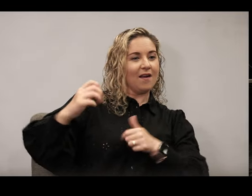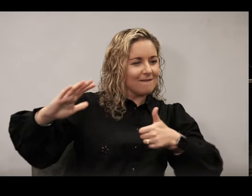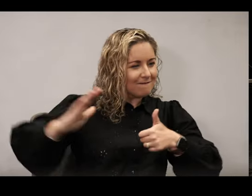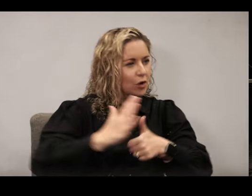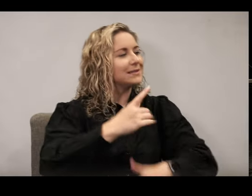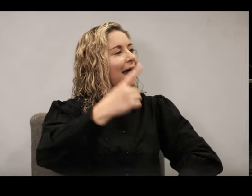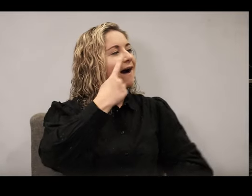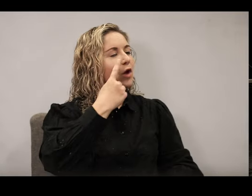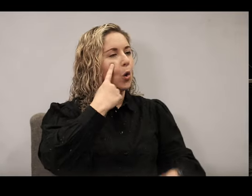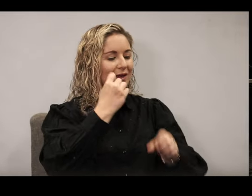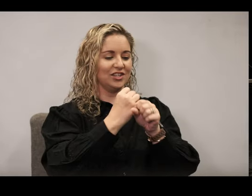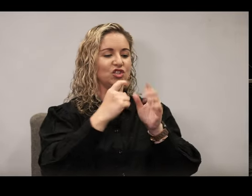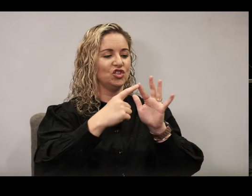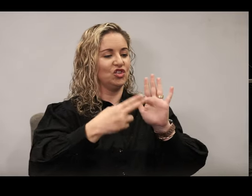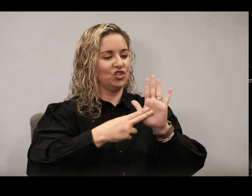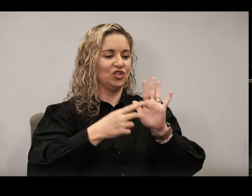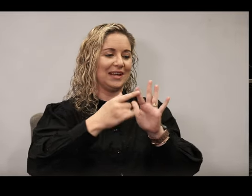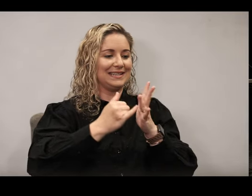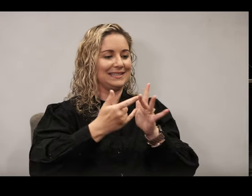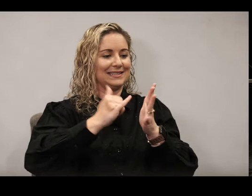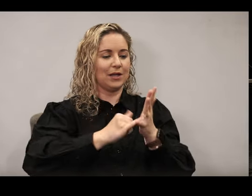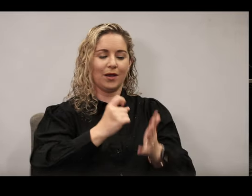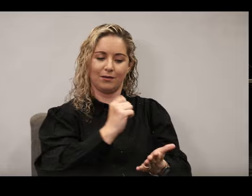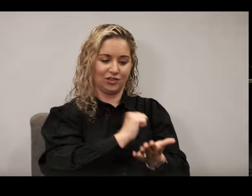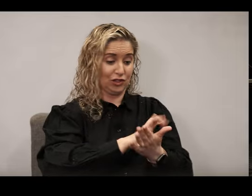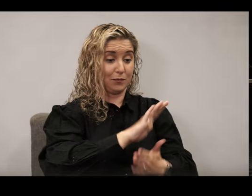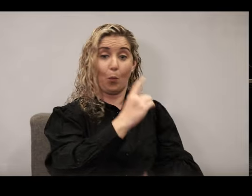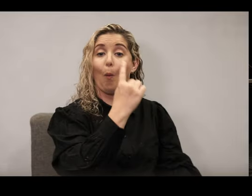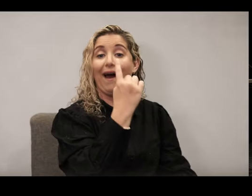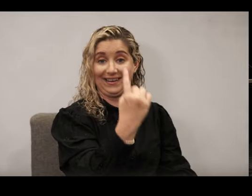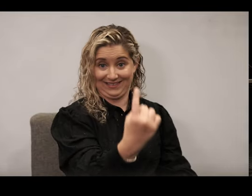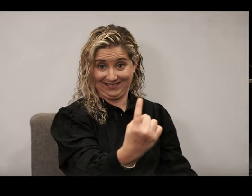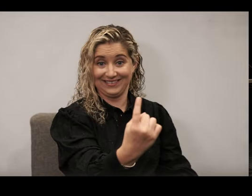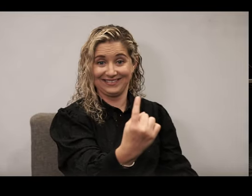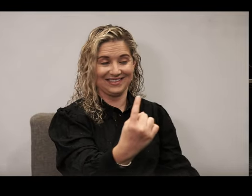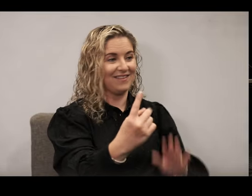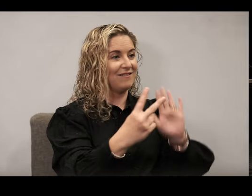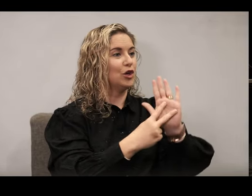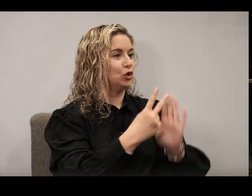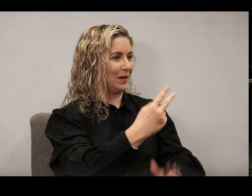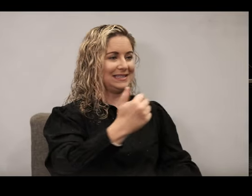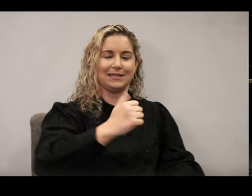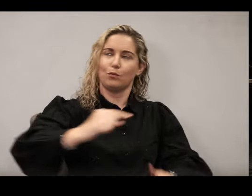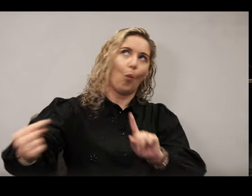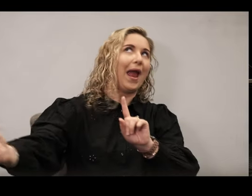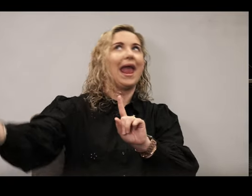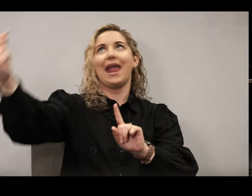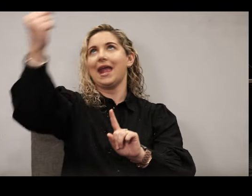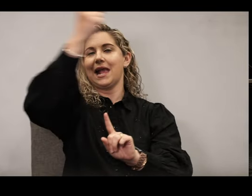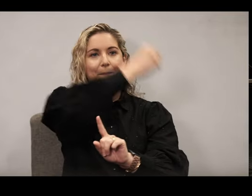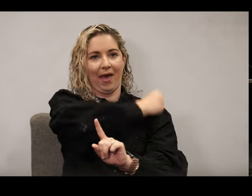God? Come with me, Genesis chapter 1, verse 26.